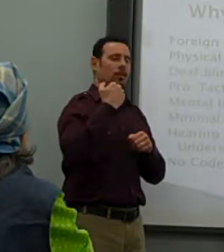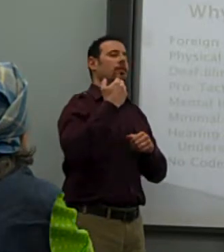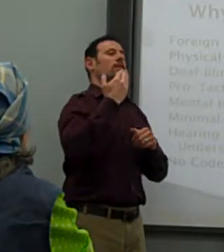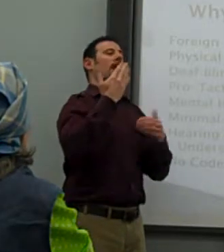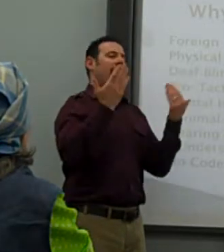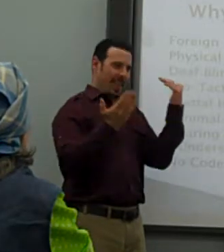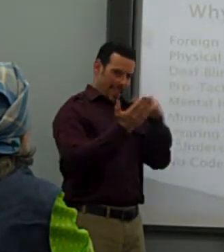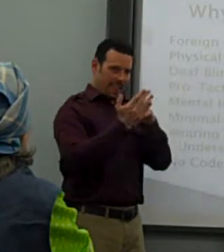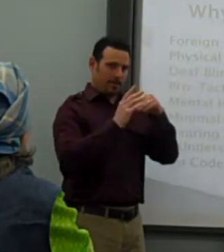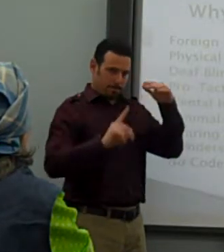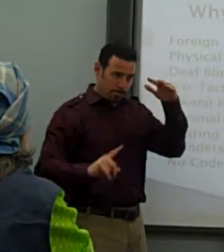I think